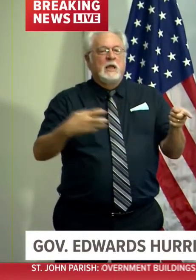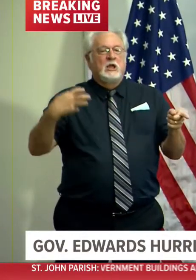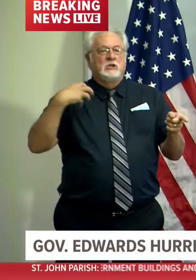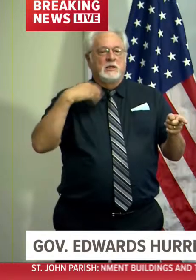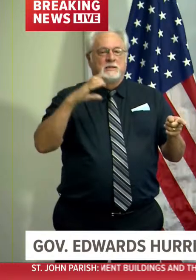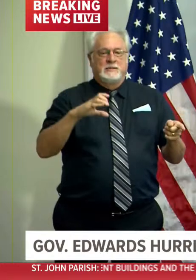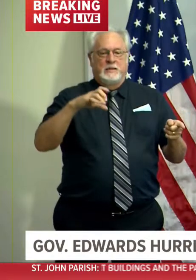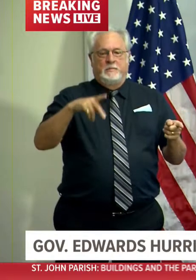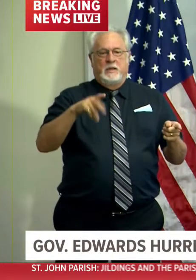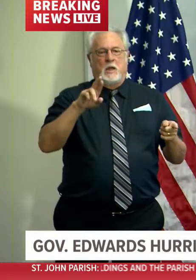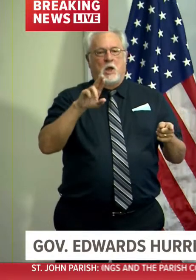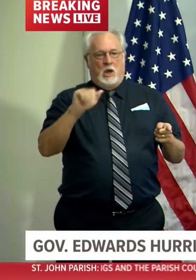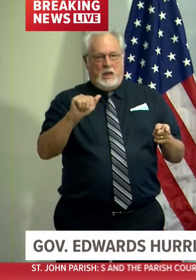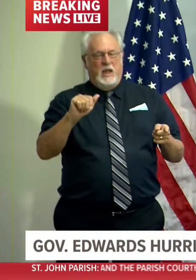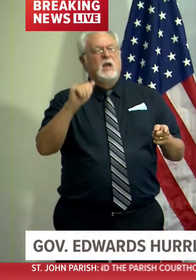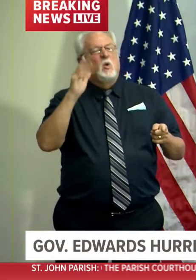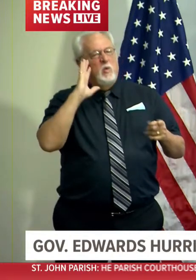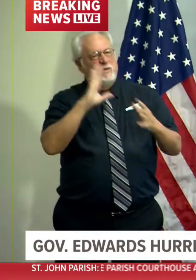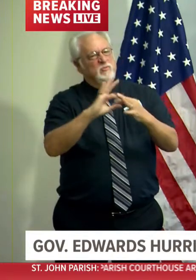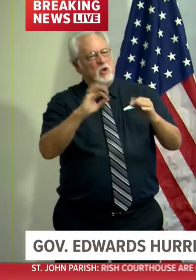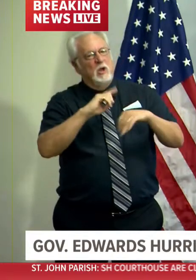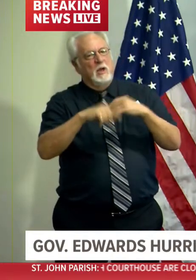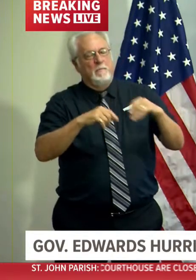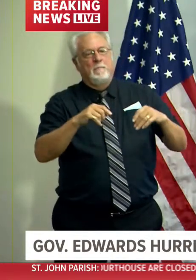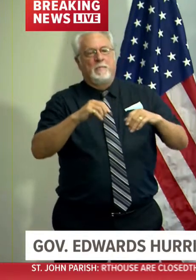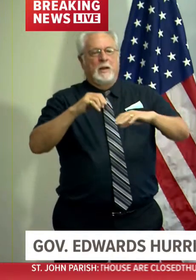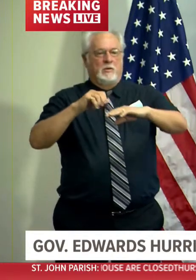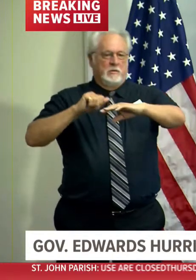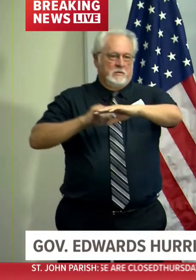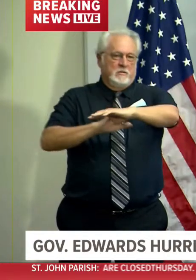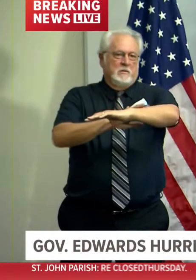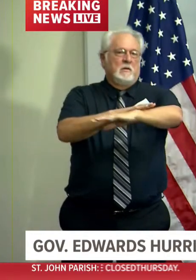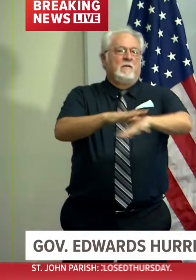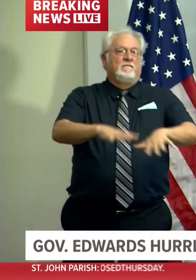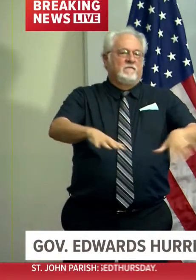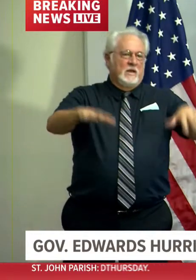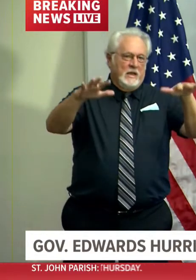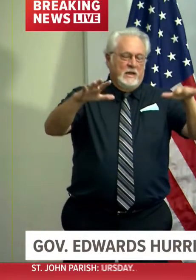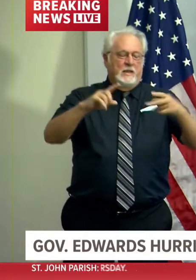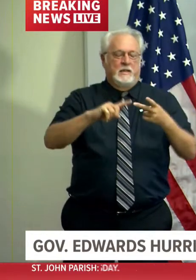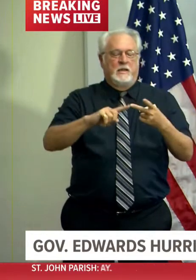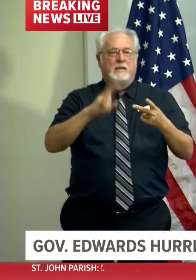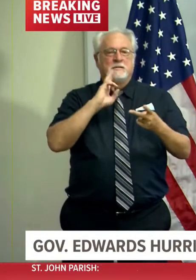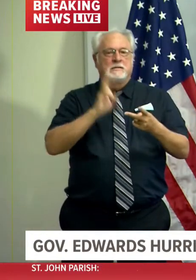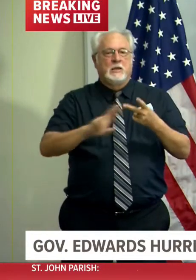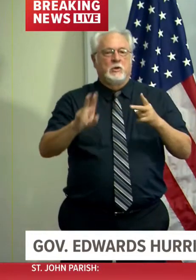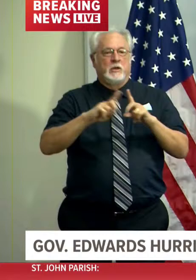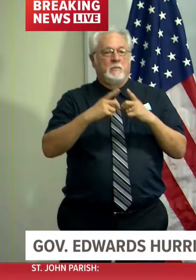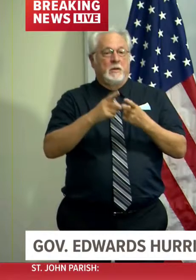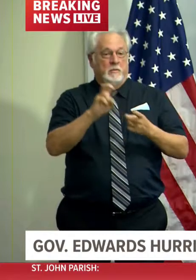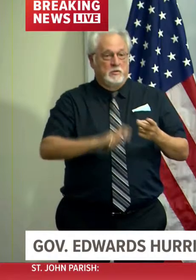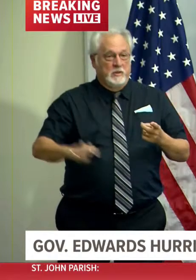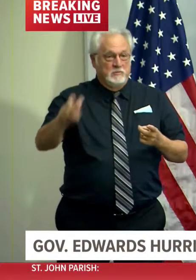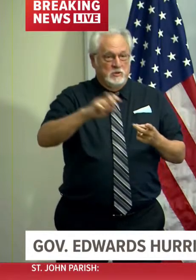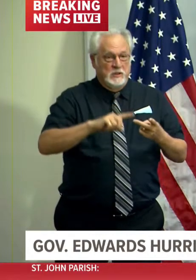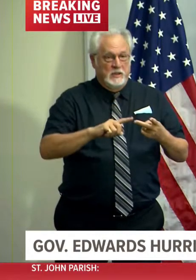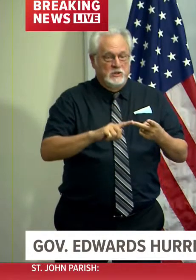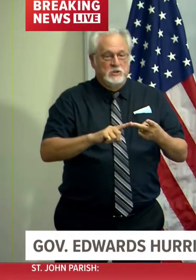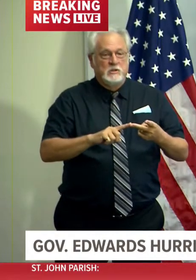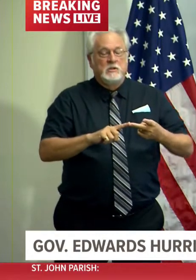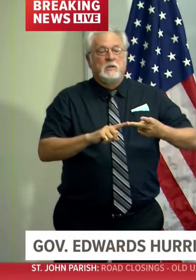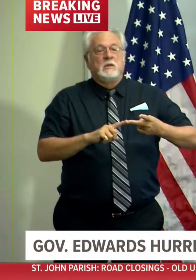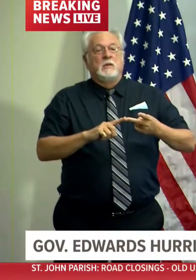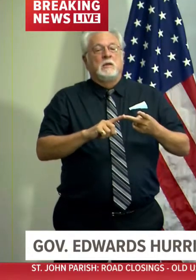the CPRA, but he'll talk about coastal flooding. We have Secretary of Department of Transportation and